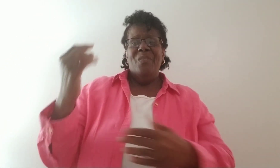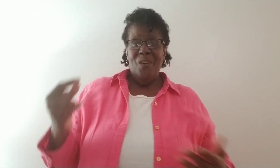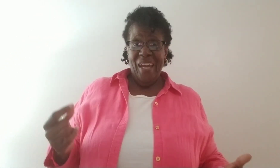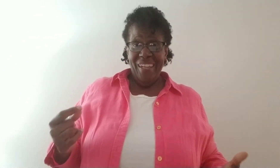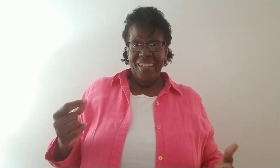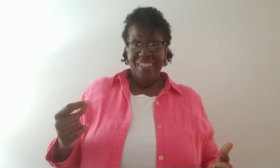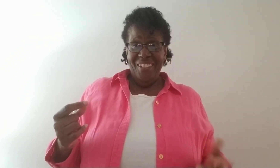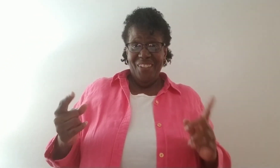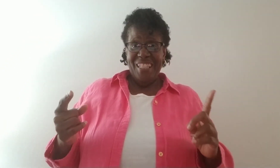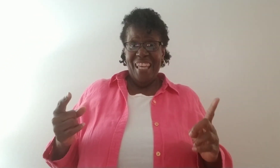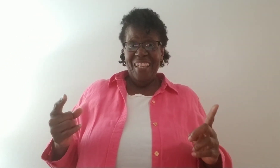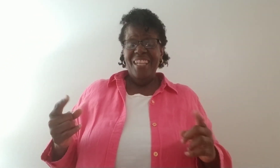okay, you notice that?